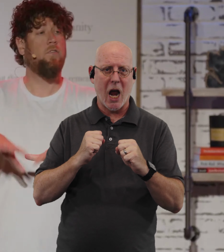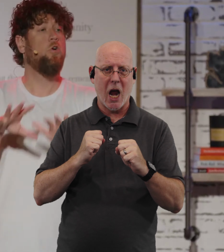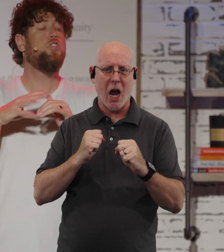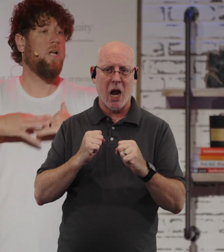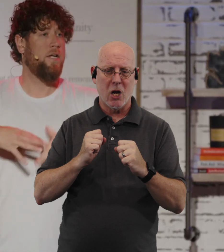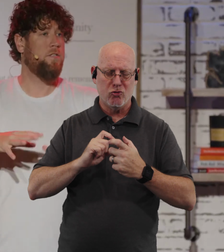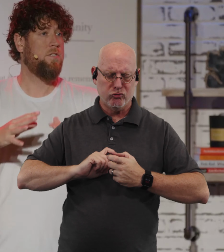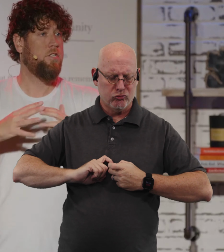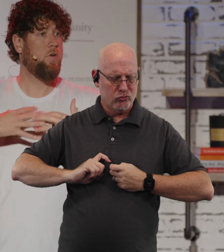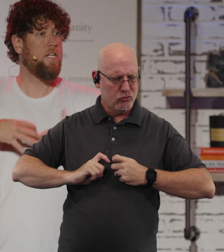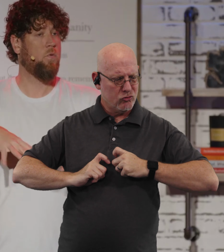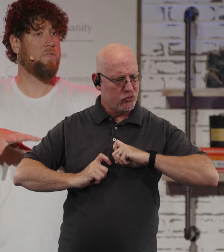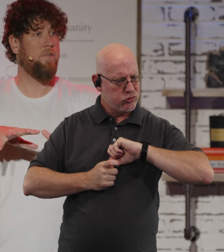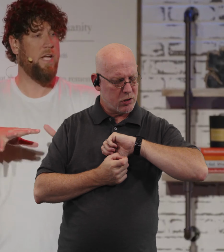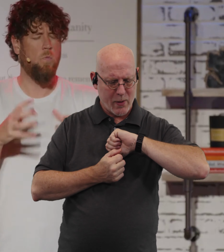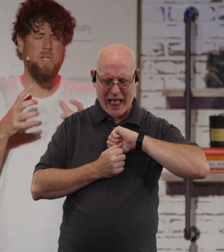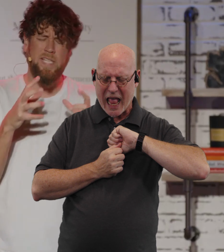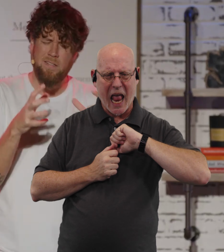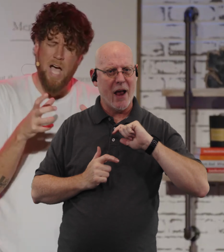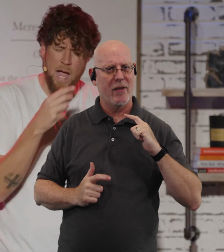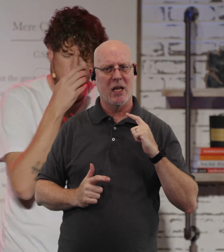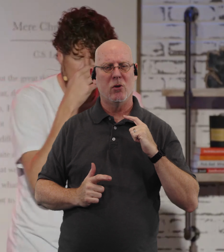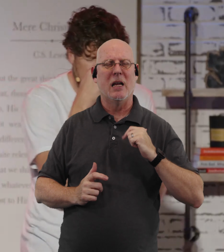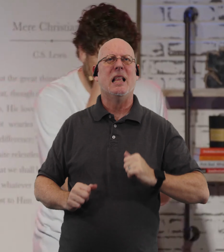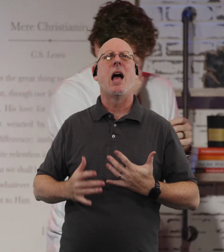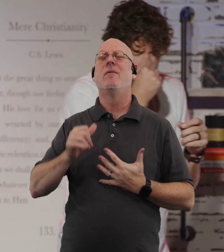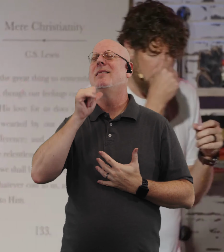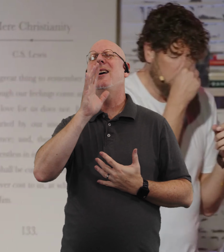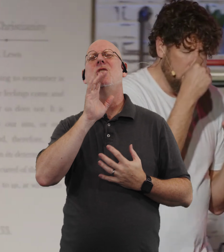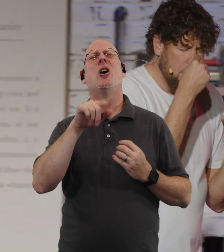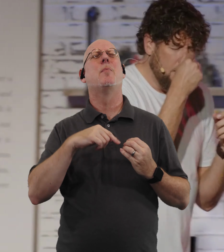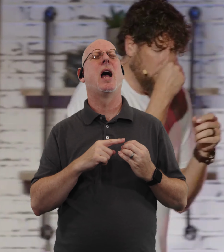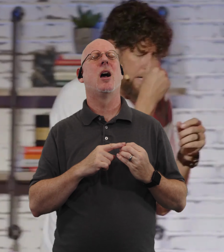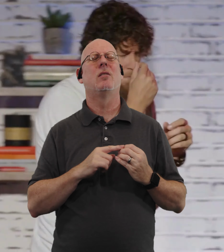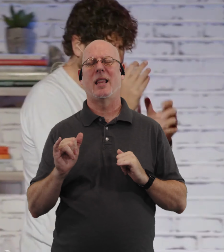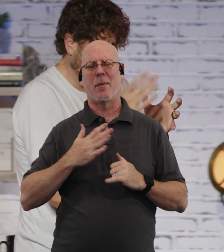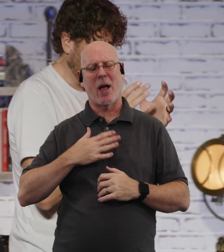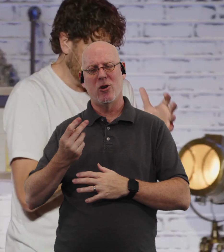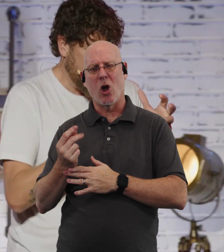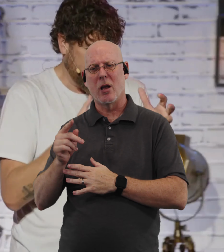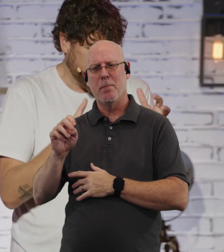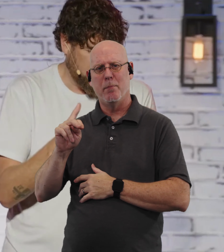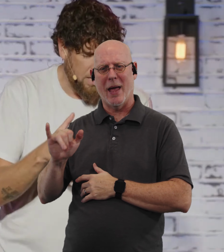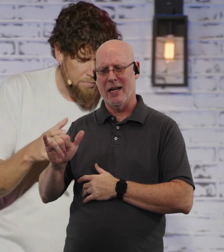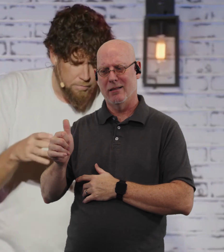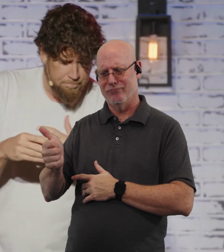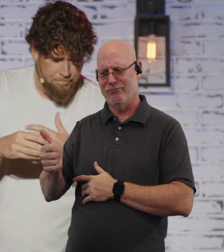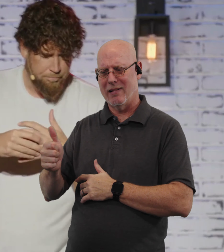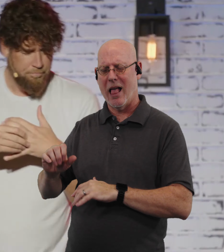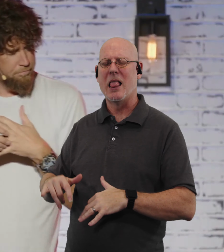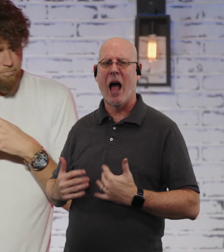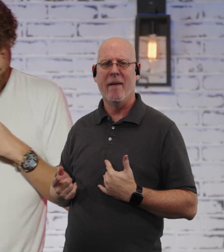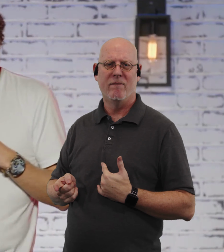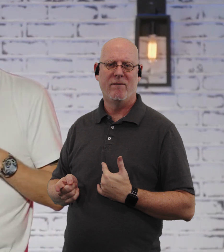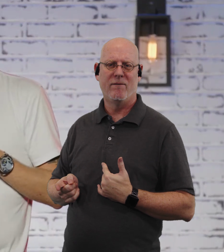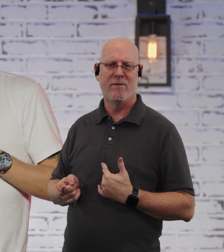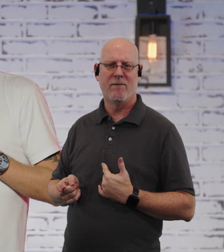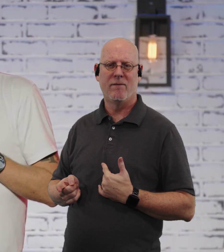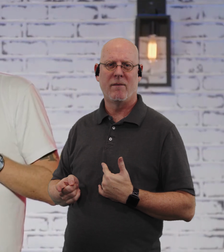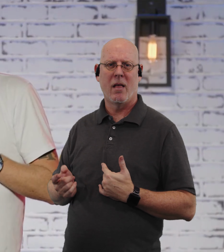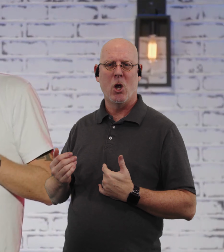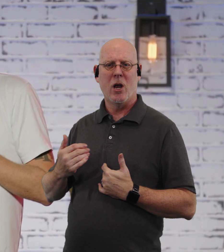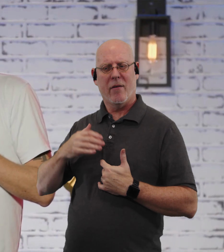it revolutionizes, it transforms everything. And when we say alive, we're not talking about like my dog Penny is alive.